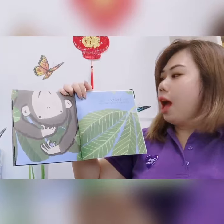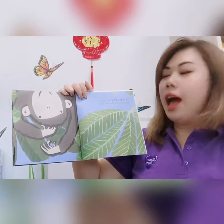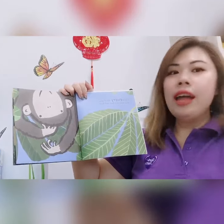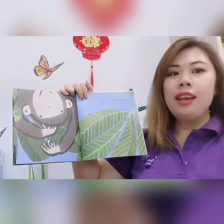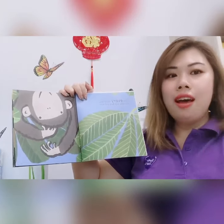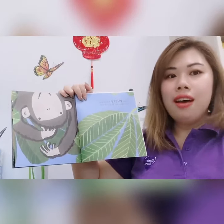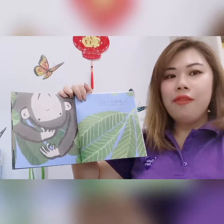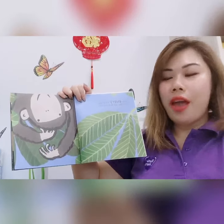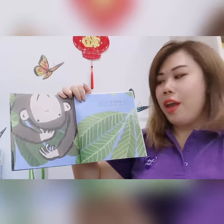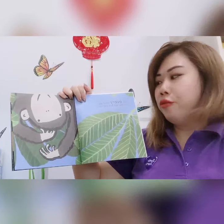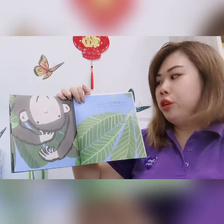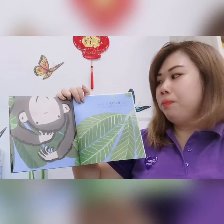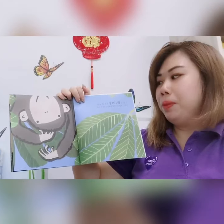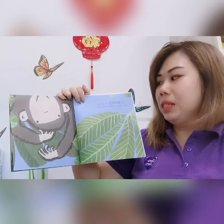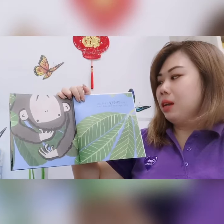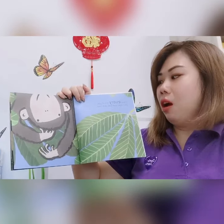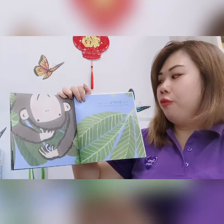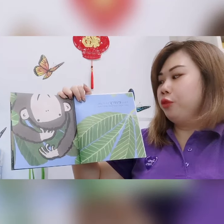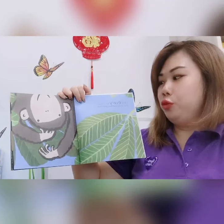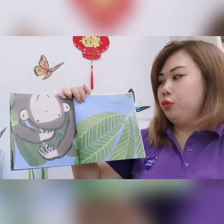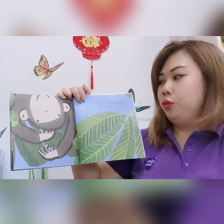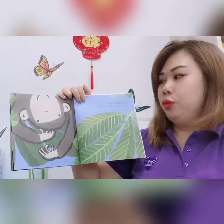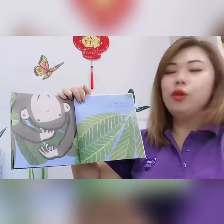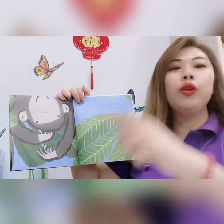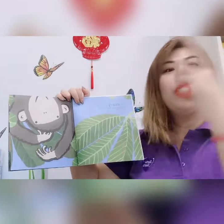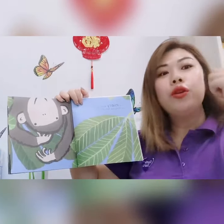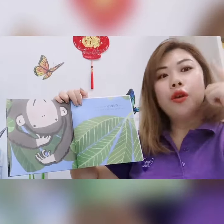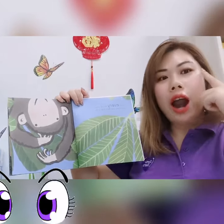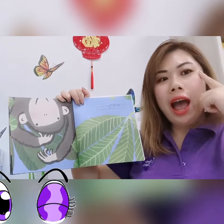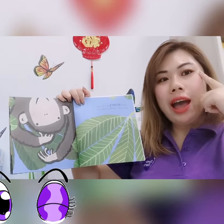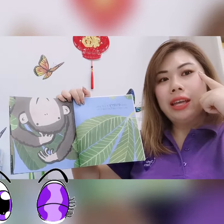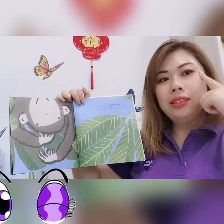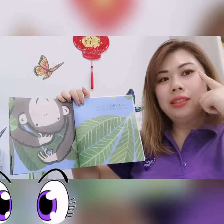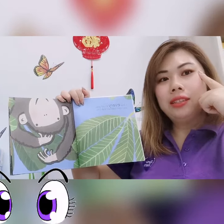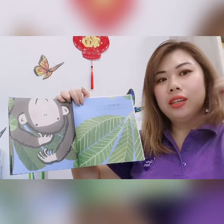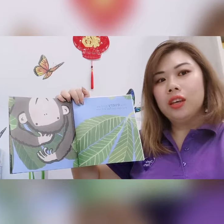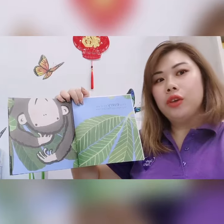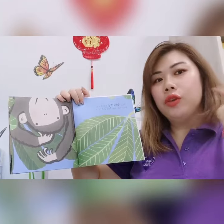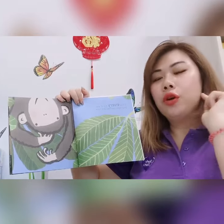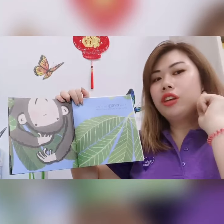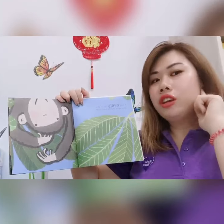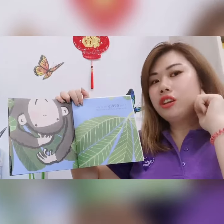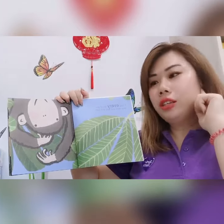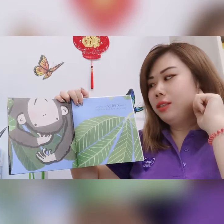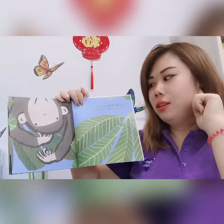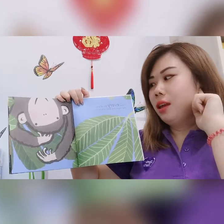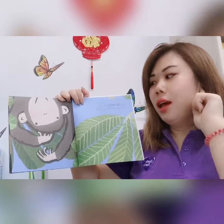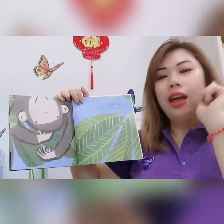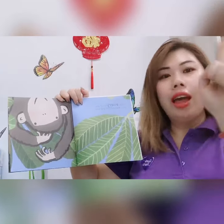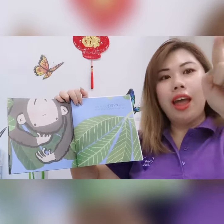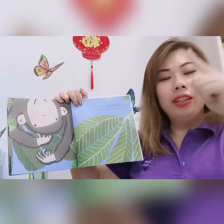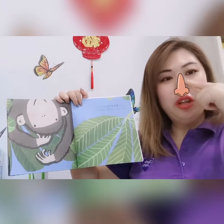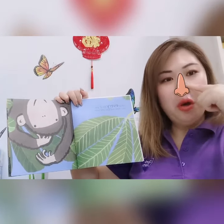I love every bit of you. Your eyes, your ears, and